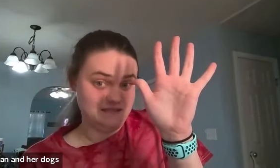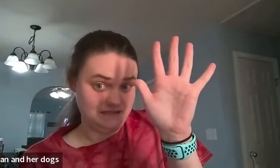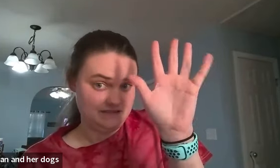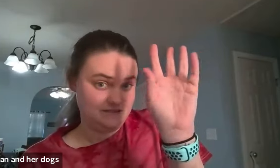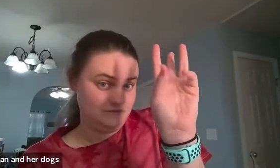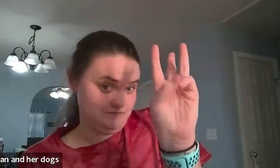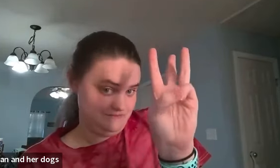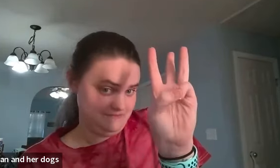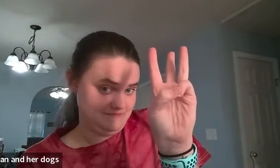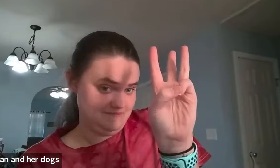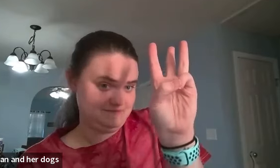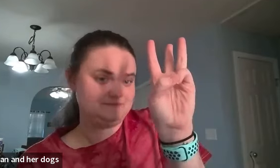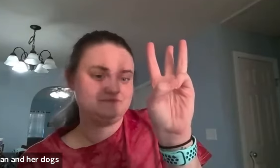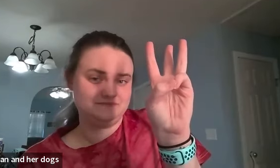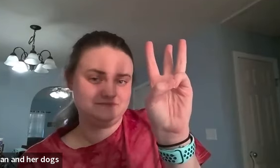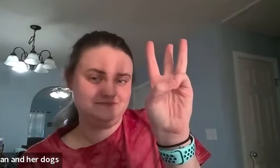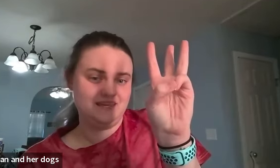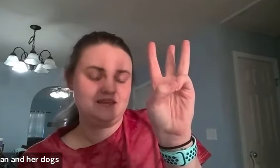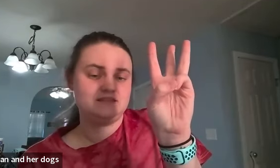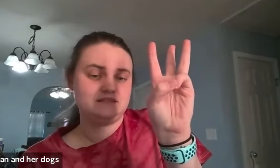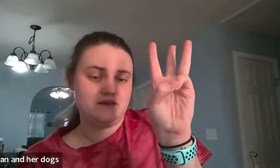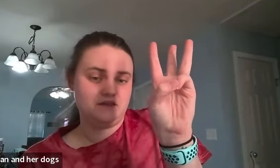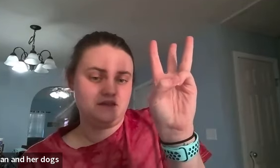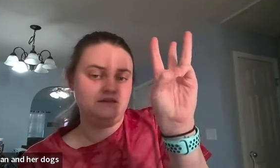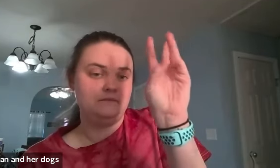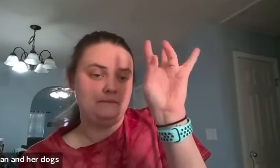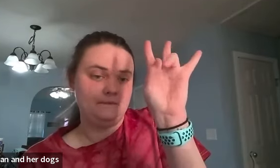six, mm-hmm. Seven,